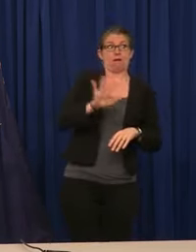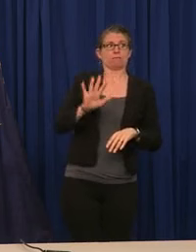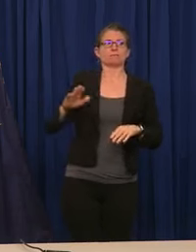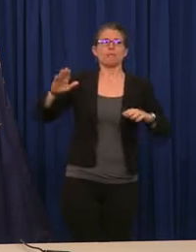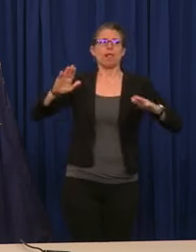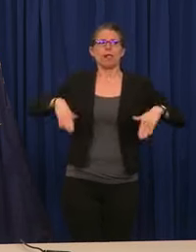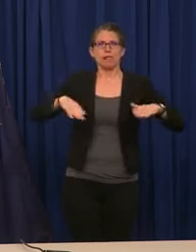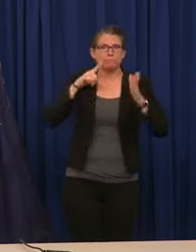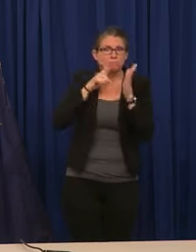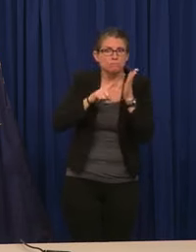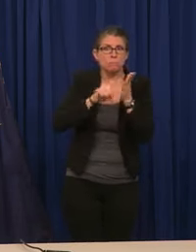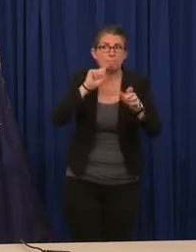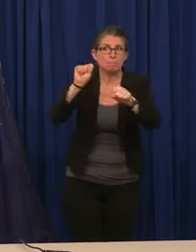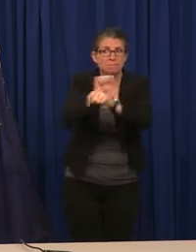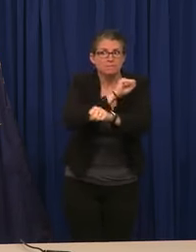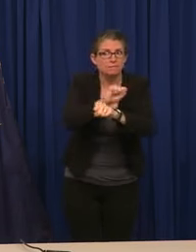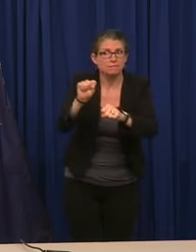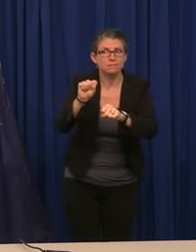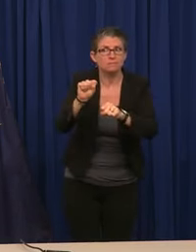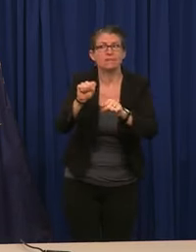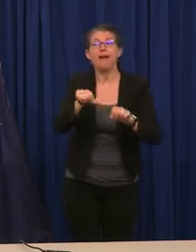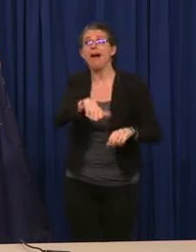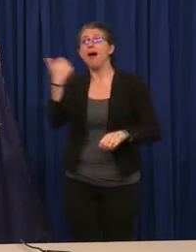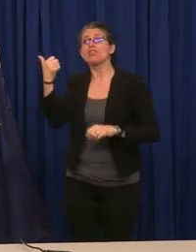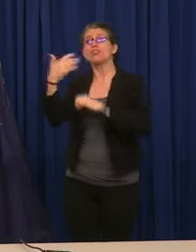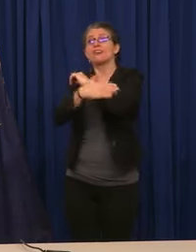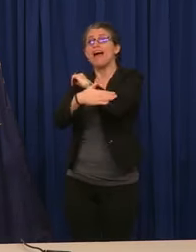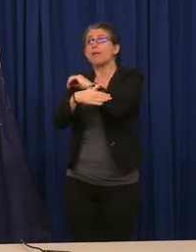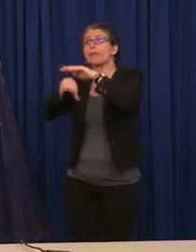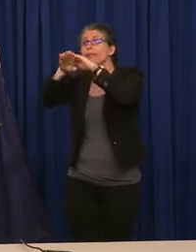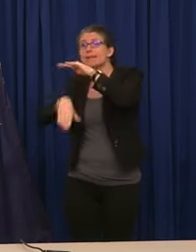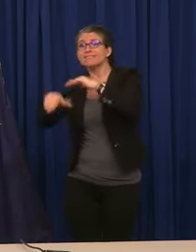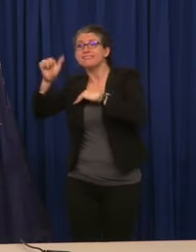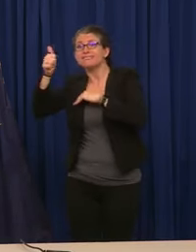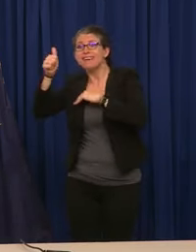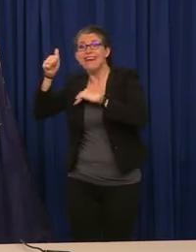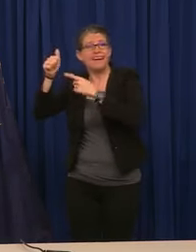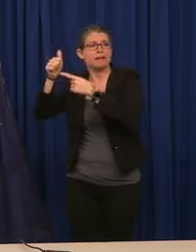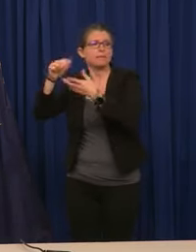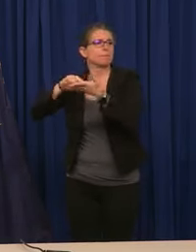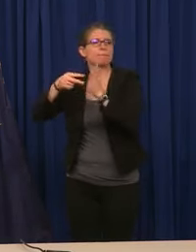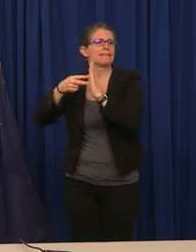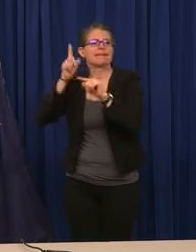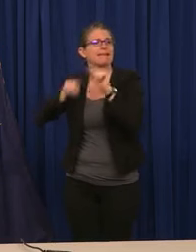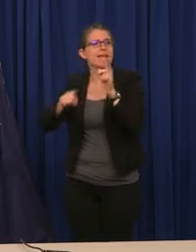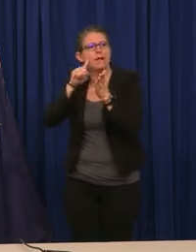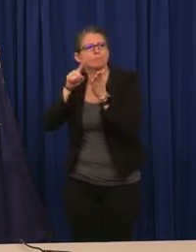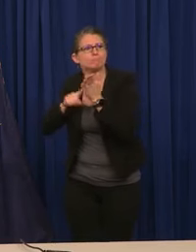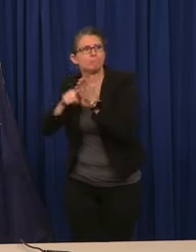has occurred in any counties in Maine other than Cumberland and York counties.